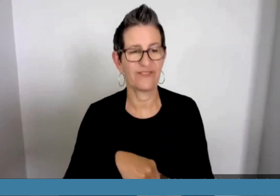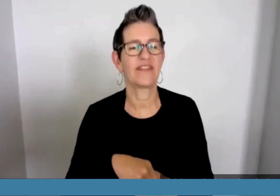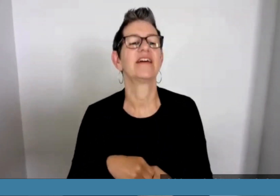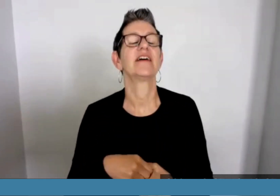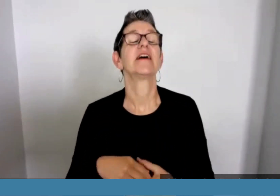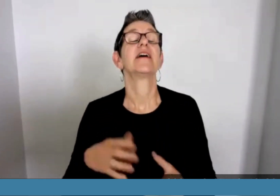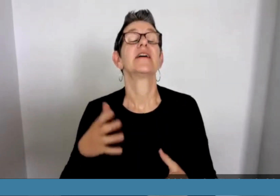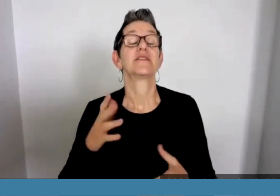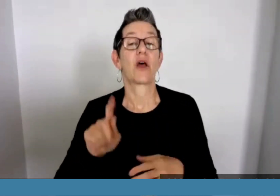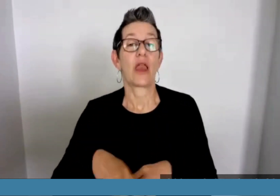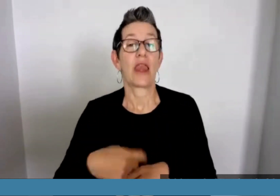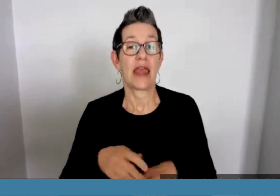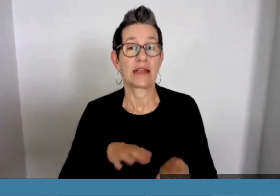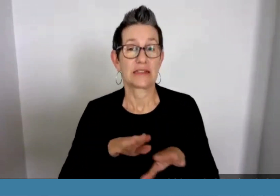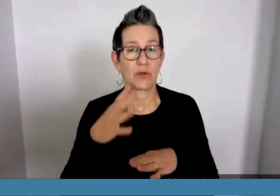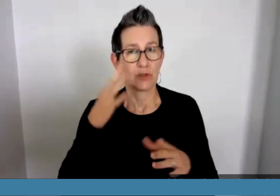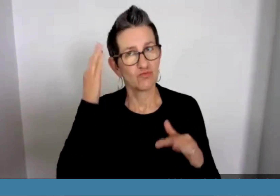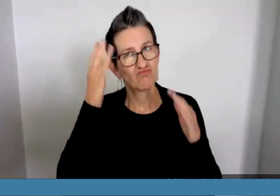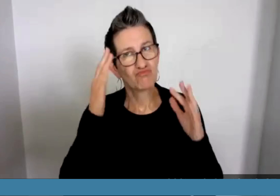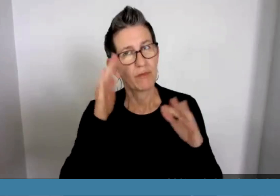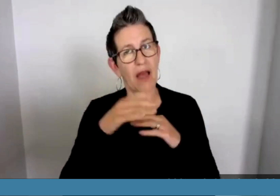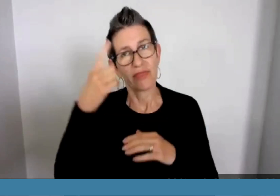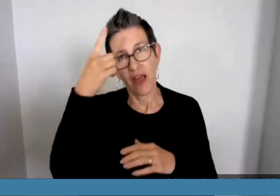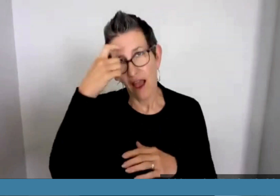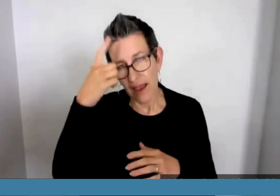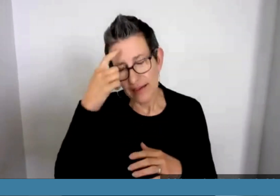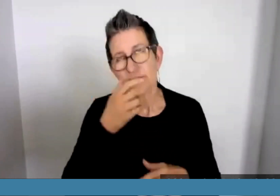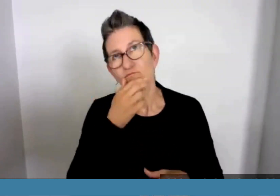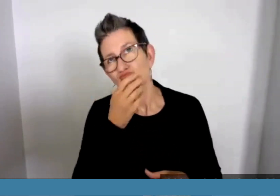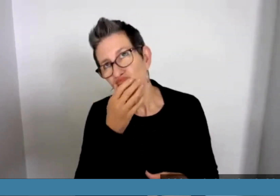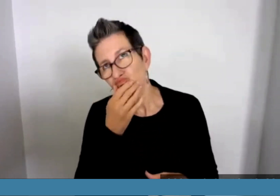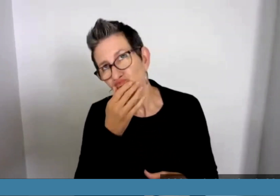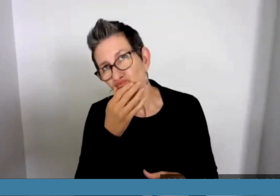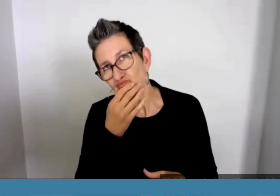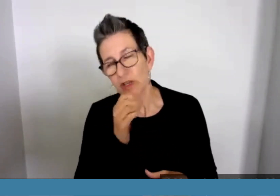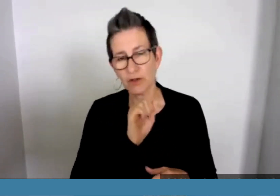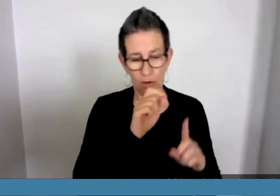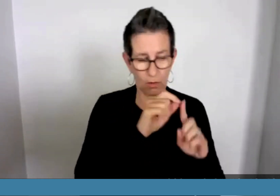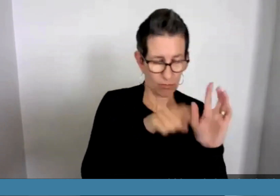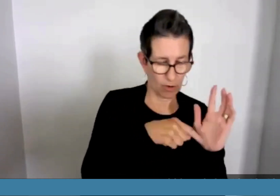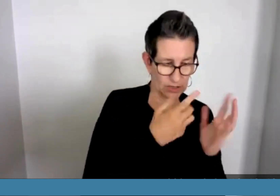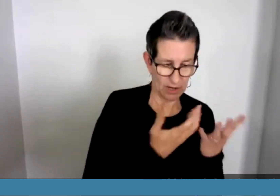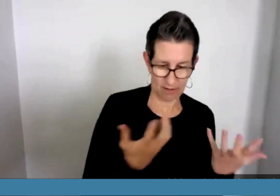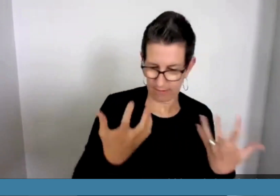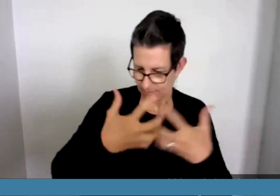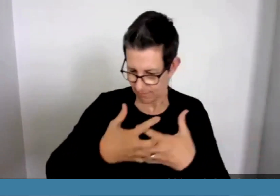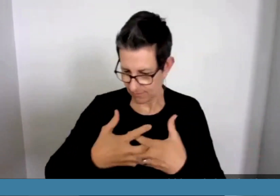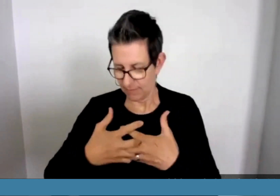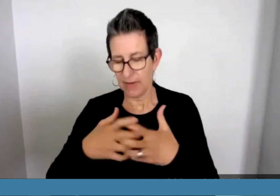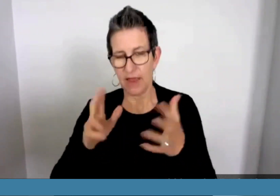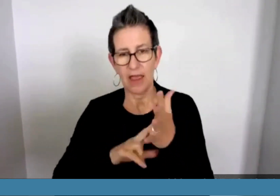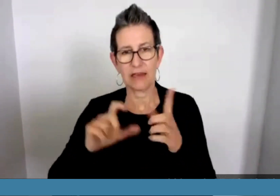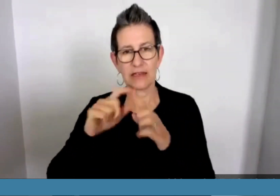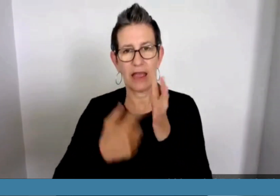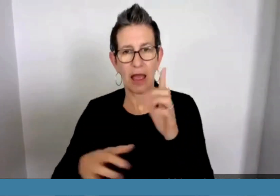and insights shared today as you consider how your project might align with the NDRP's goals and the commissioned